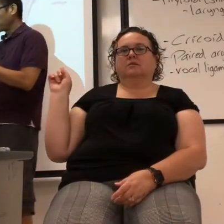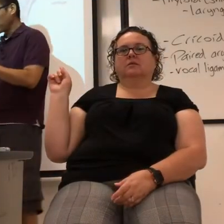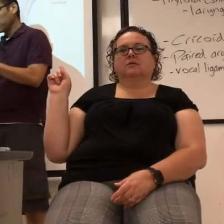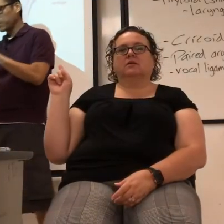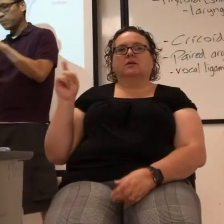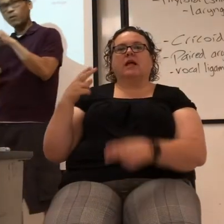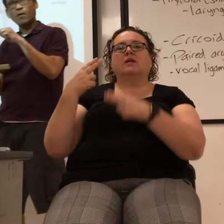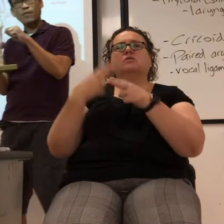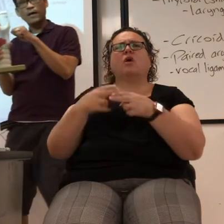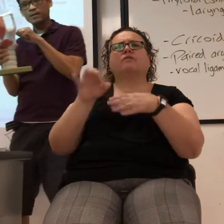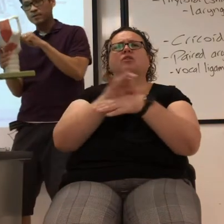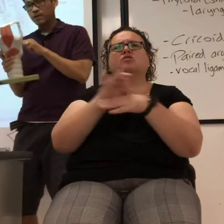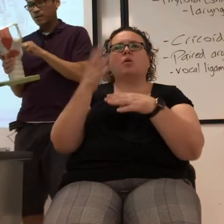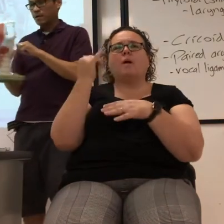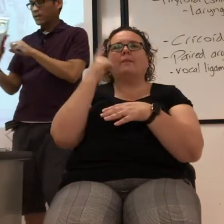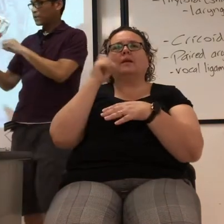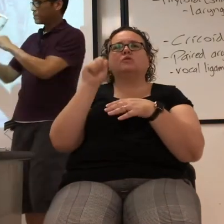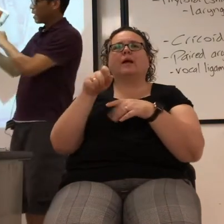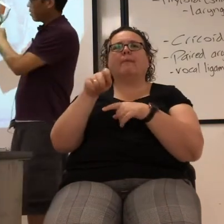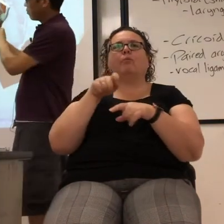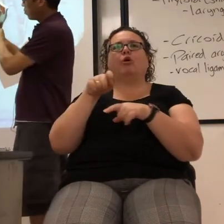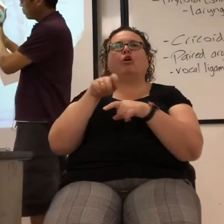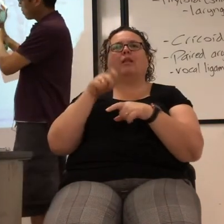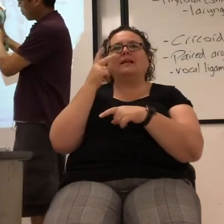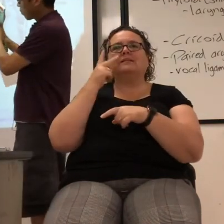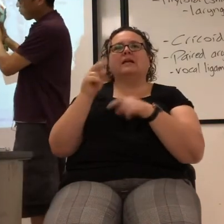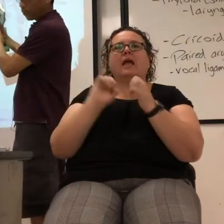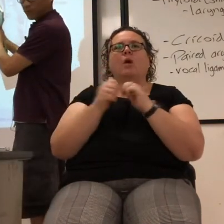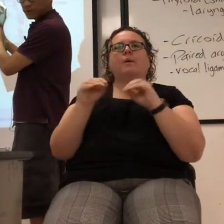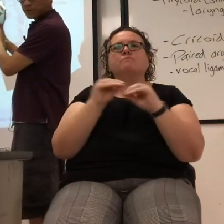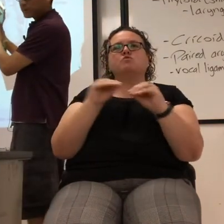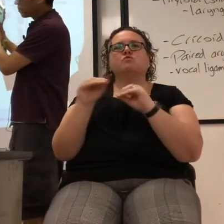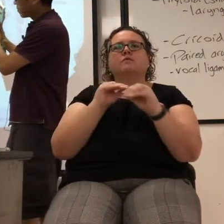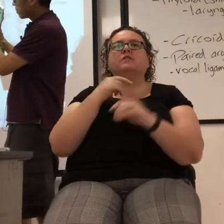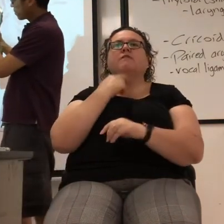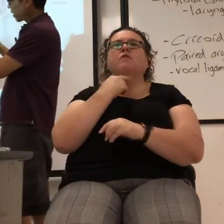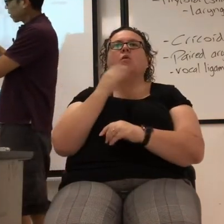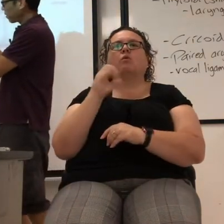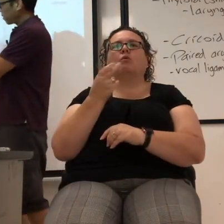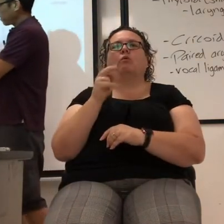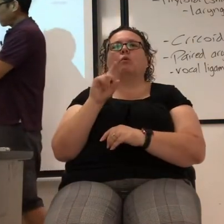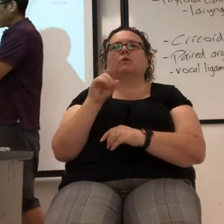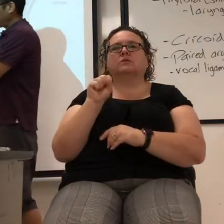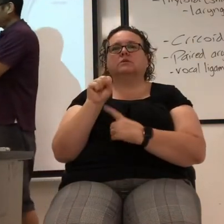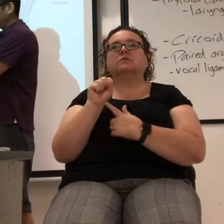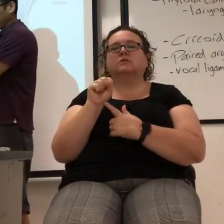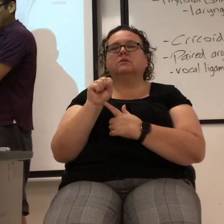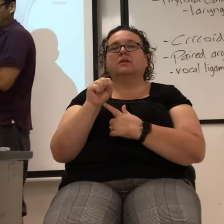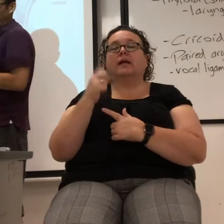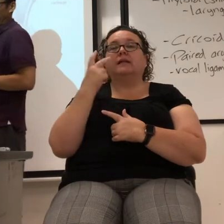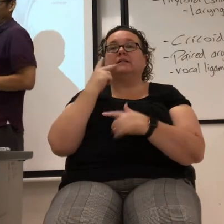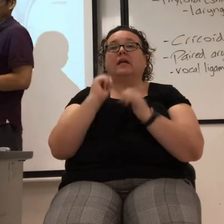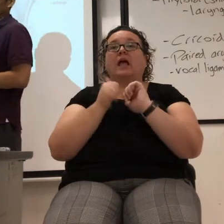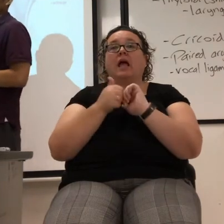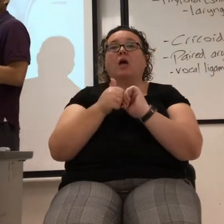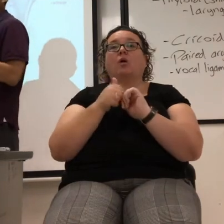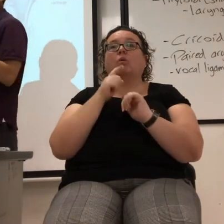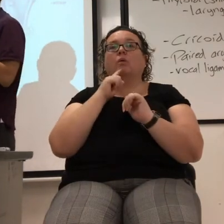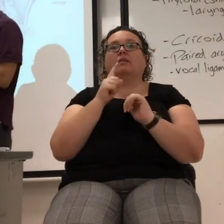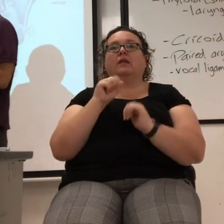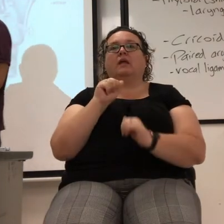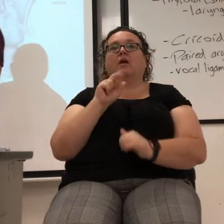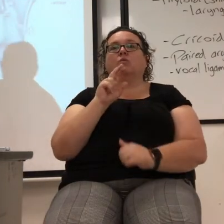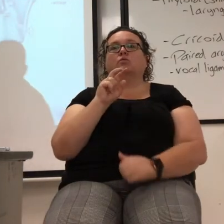called functional because you can pull on this. You can see how it moves the vocal cords, okay? And you can see how the